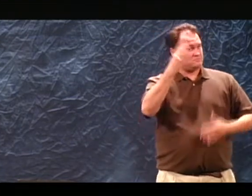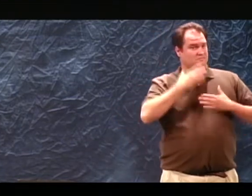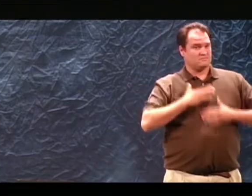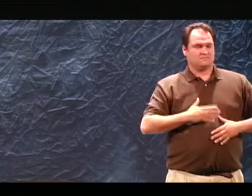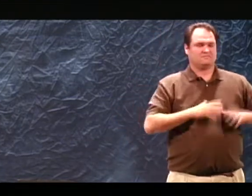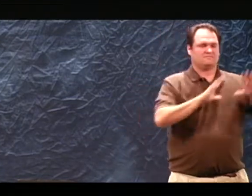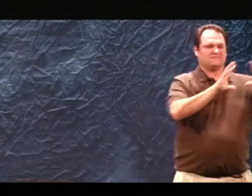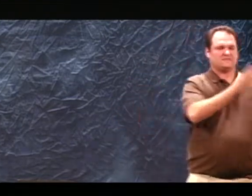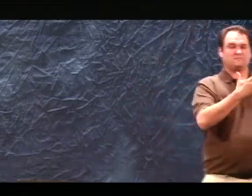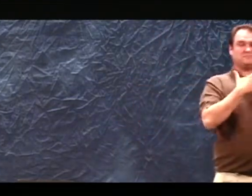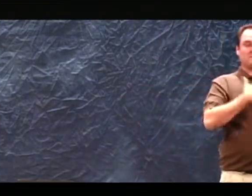anyone else